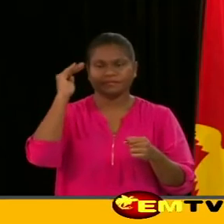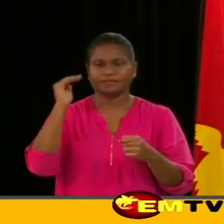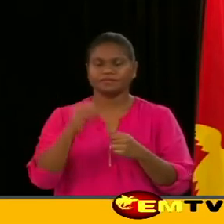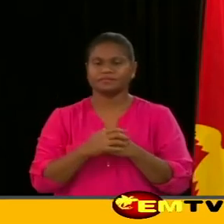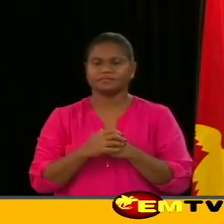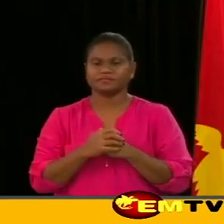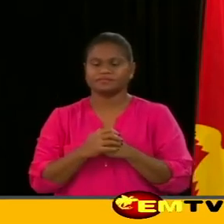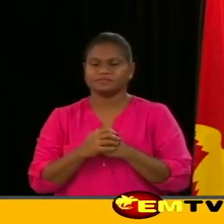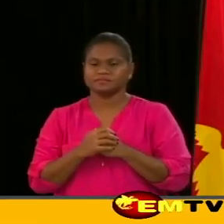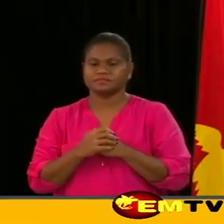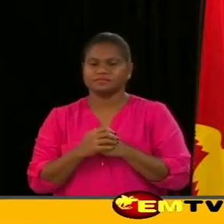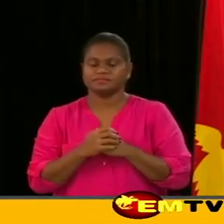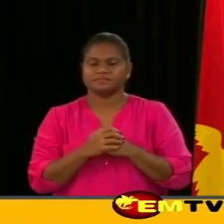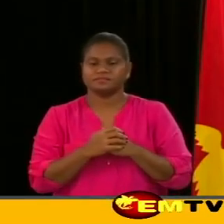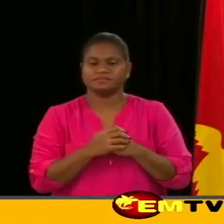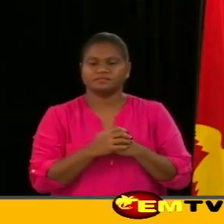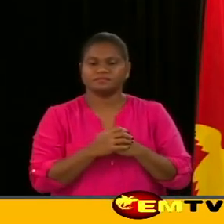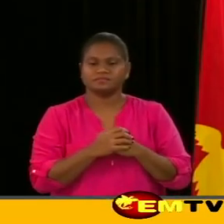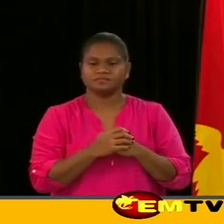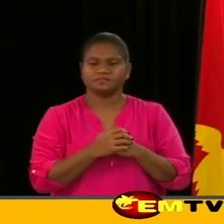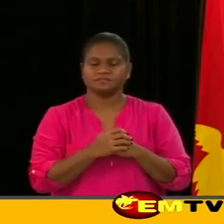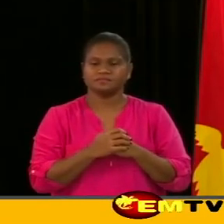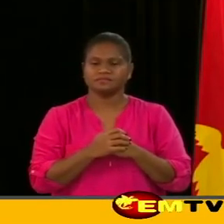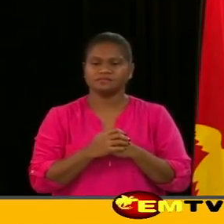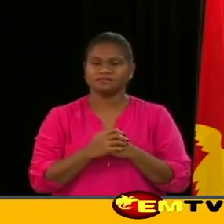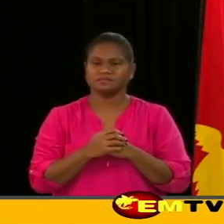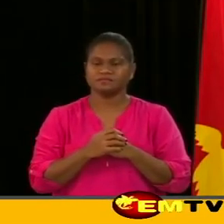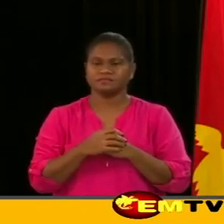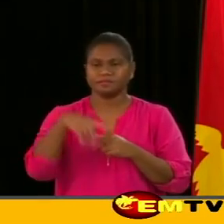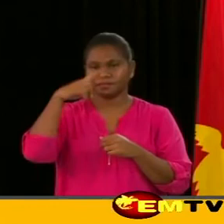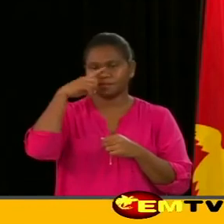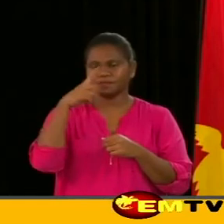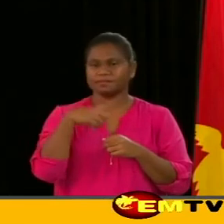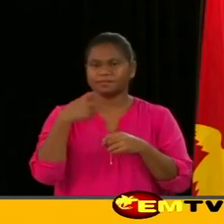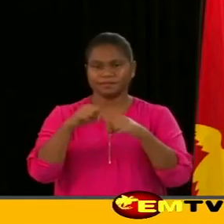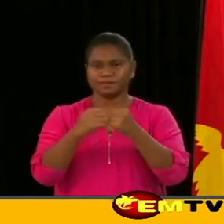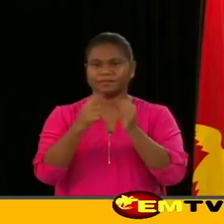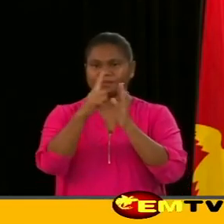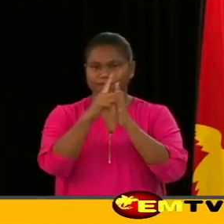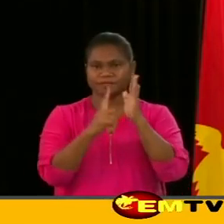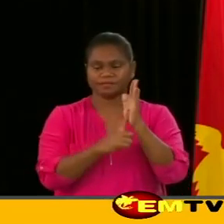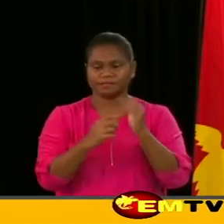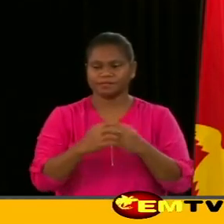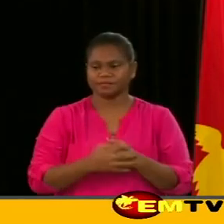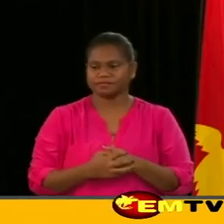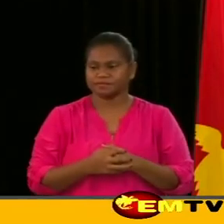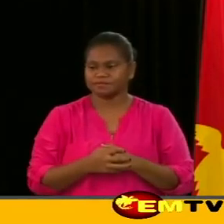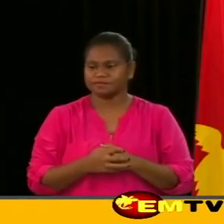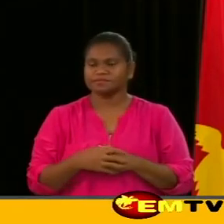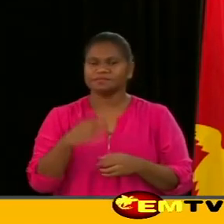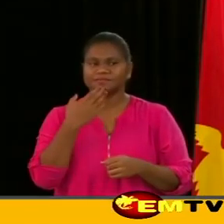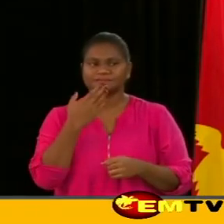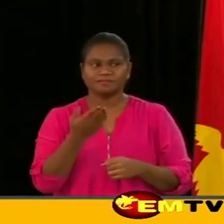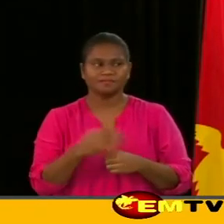if we pick up Papua New Guinea nationals that have deliberately disobeyed that the border closure restrictions. Thank